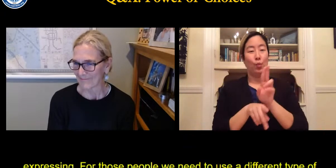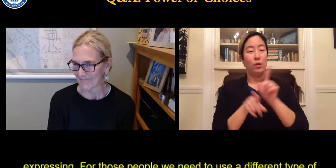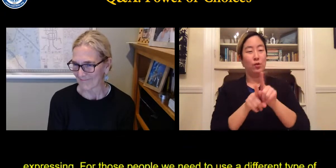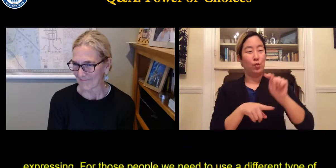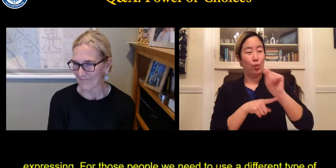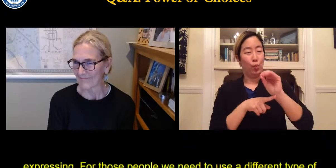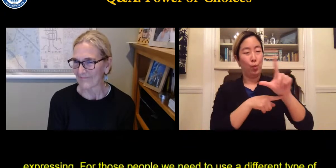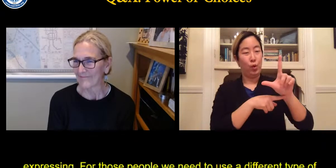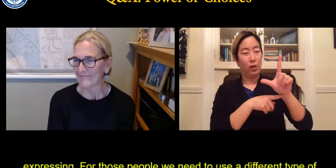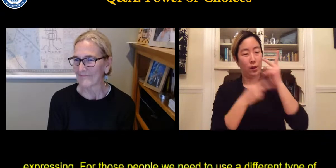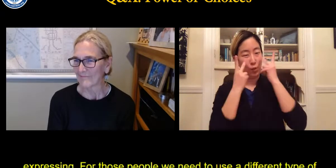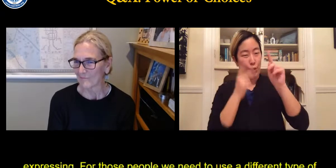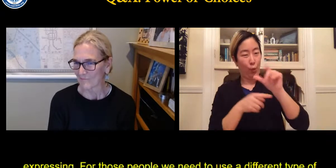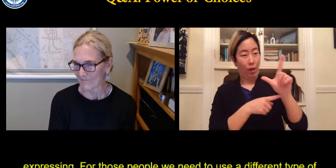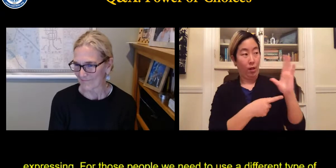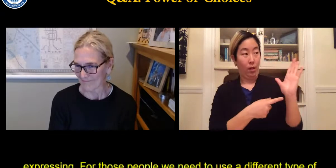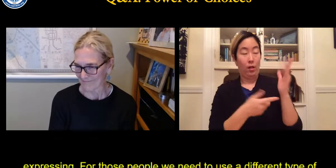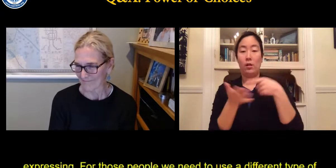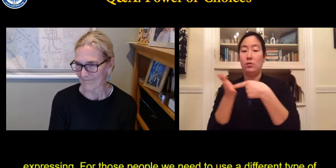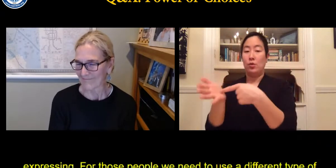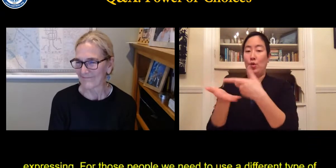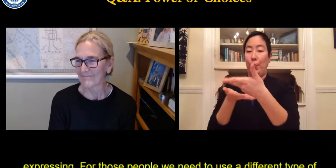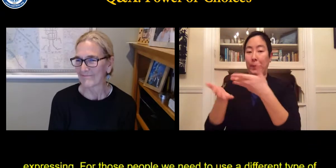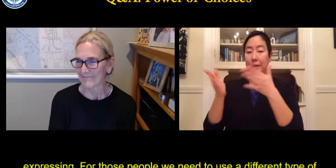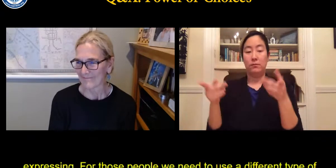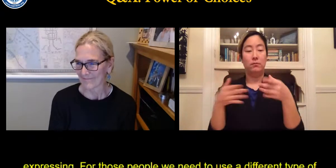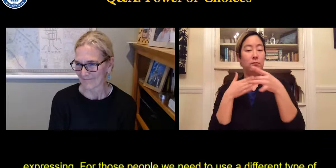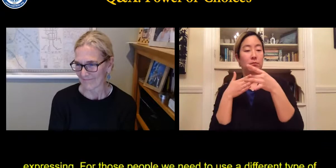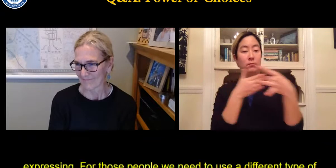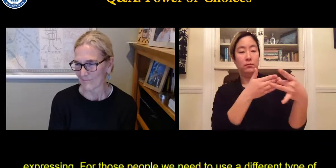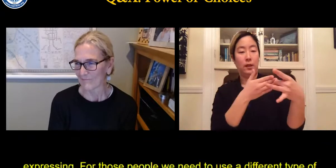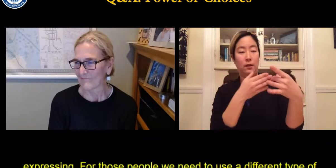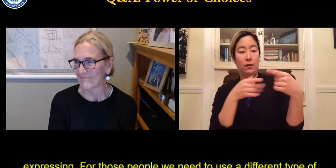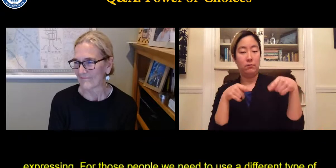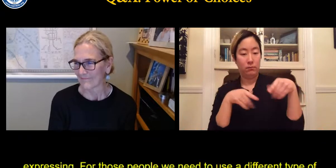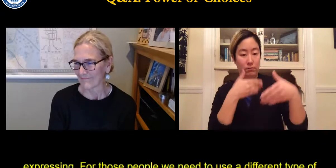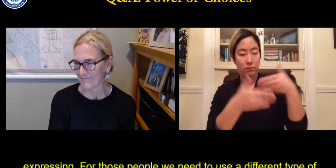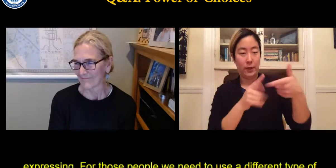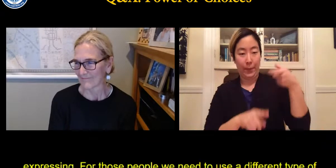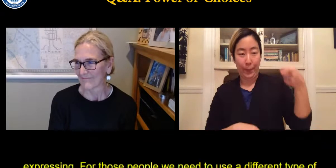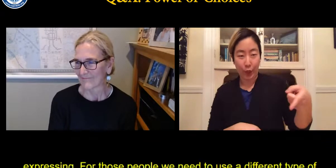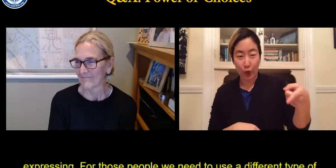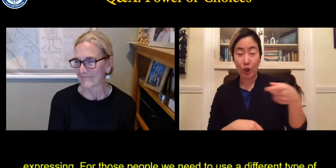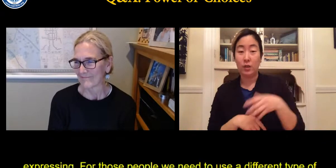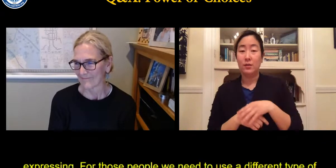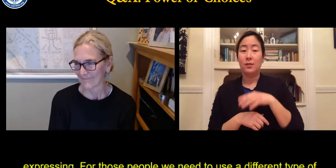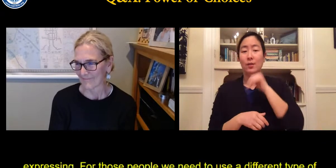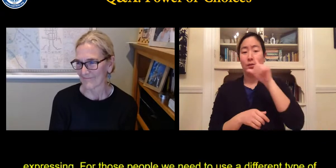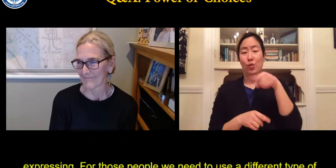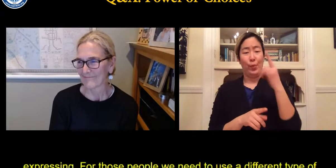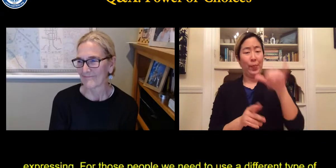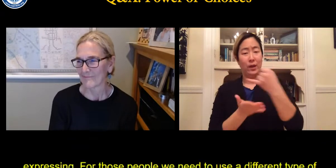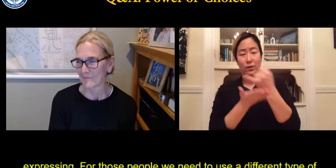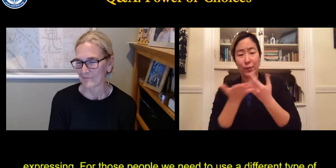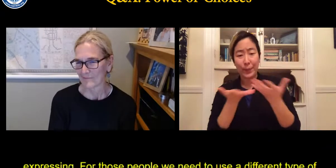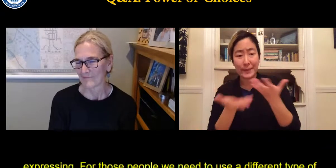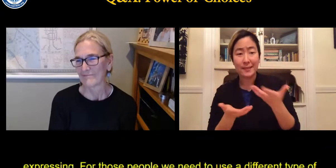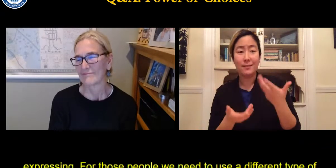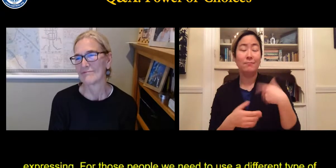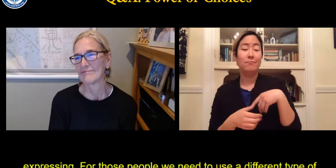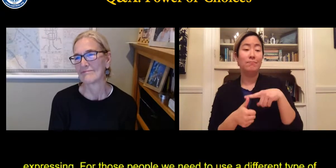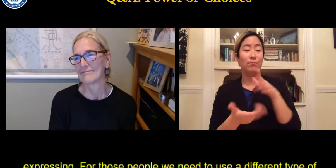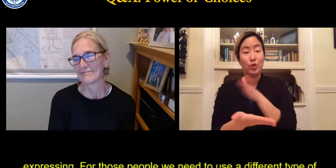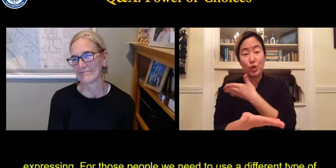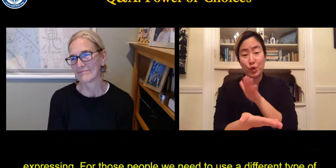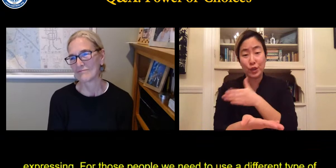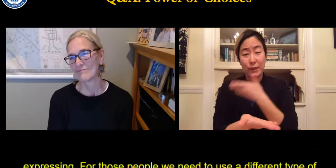feelings. Individuals can draw their feelings, and that practice becomes a tool. And that's